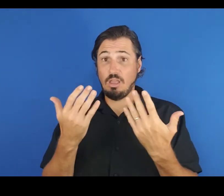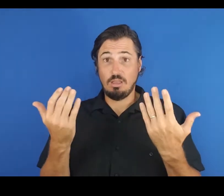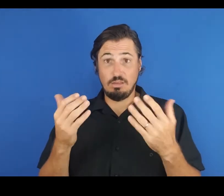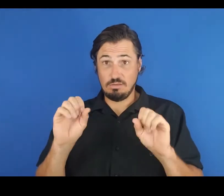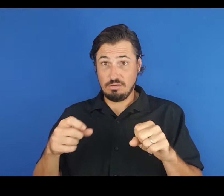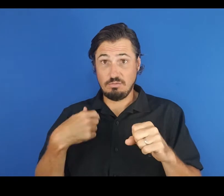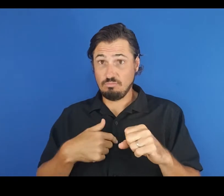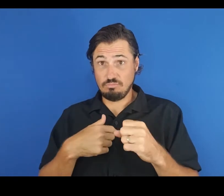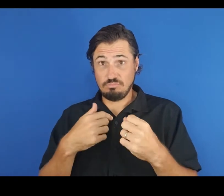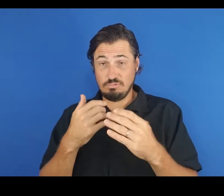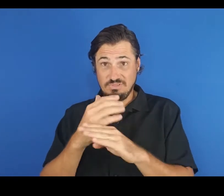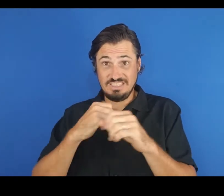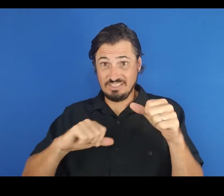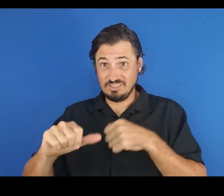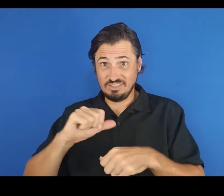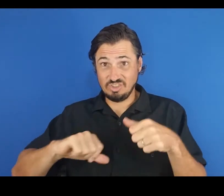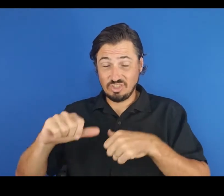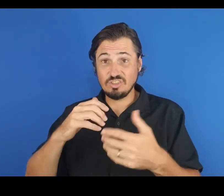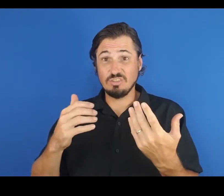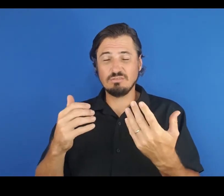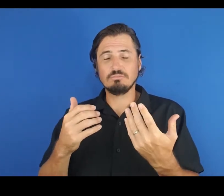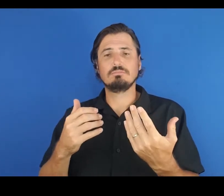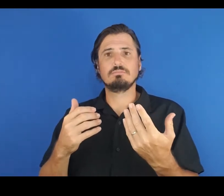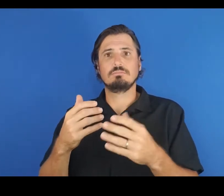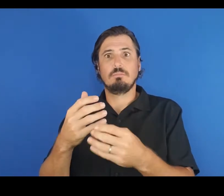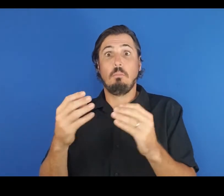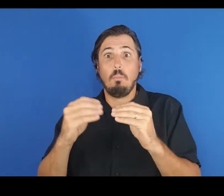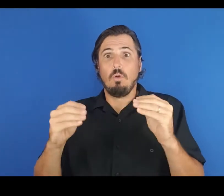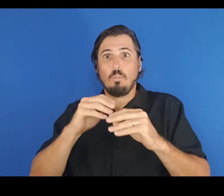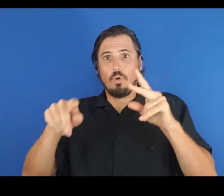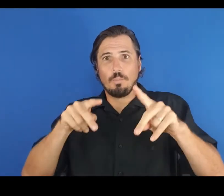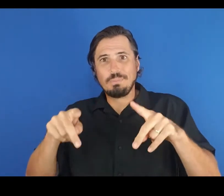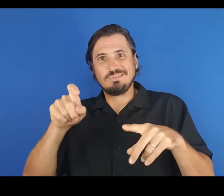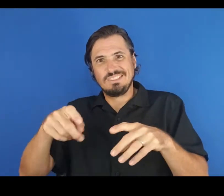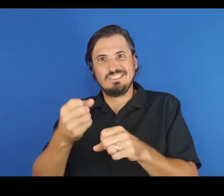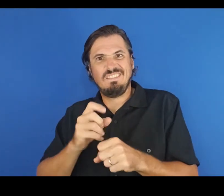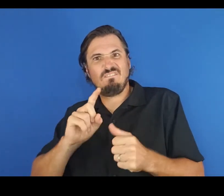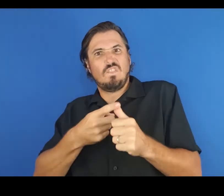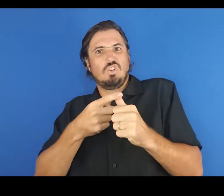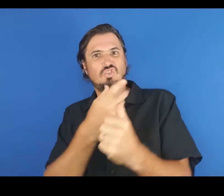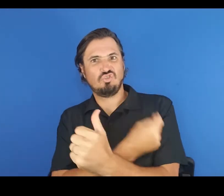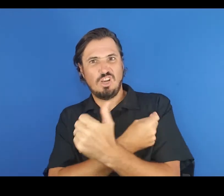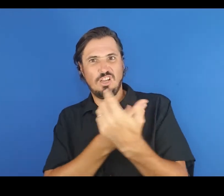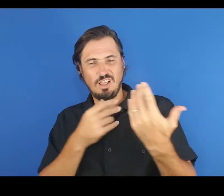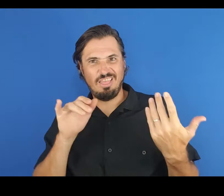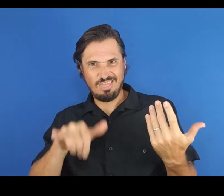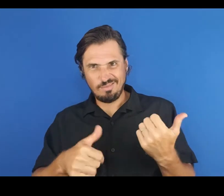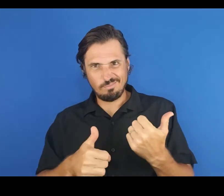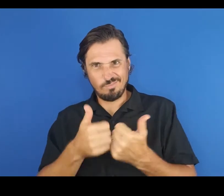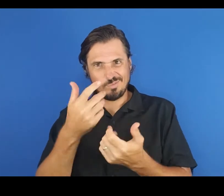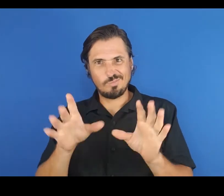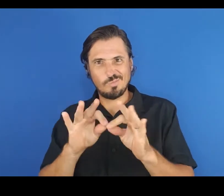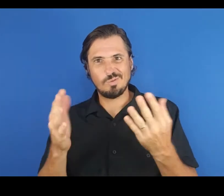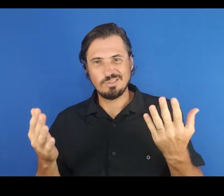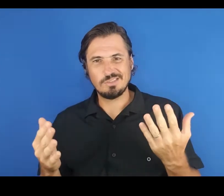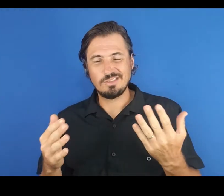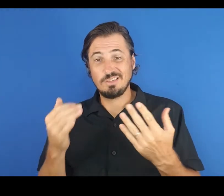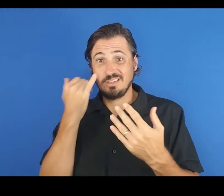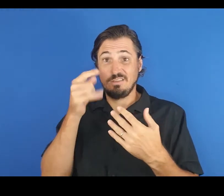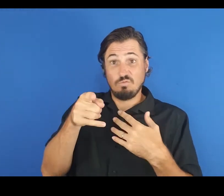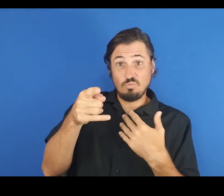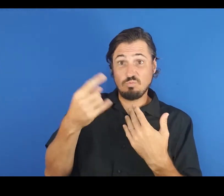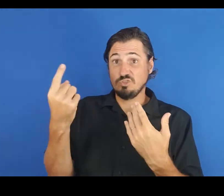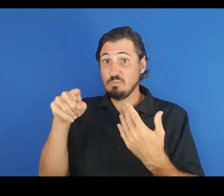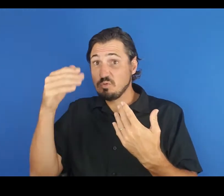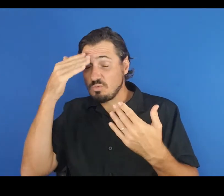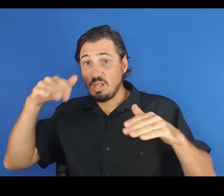is increasing the total proportion of our population that has completed their initial doses of vaccine. So if you or someone